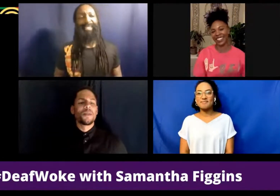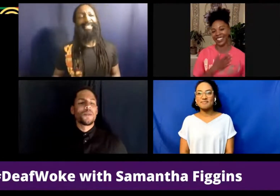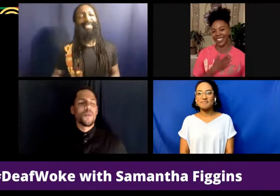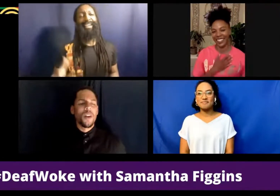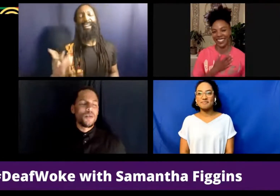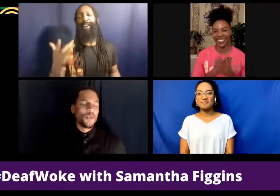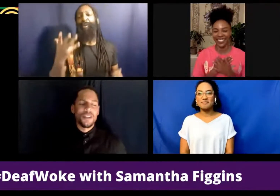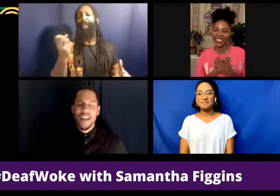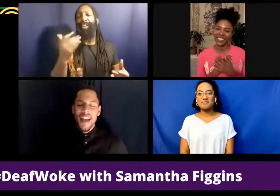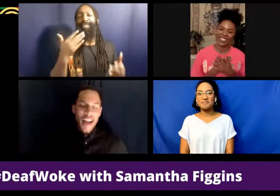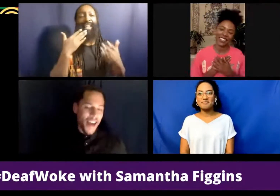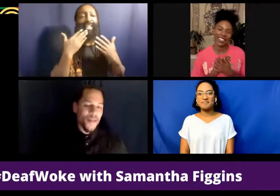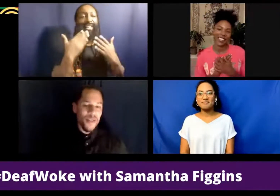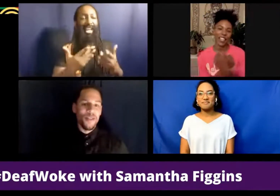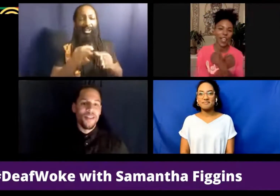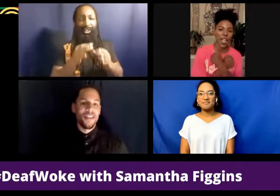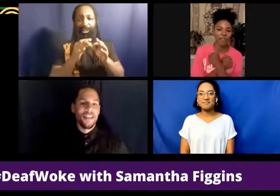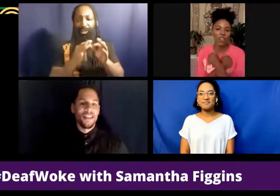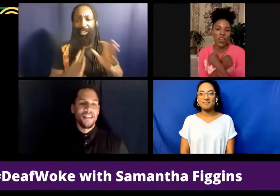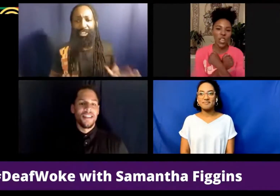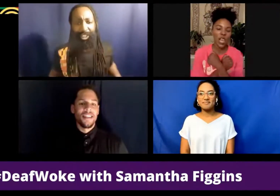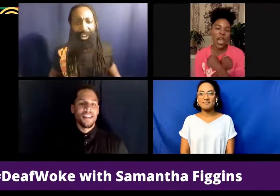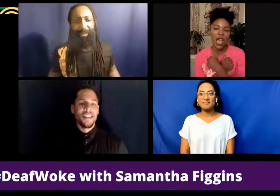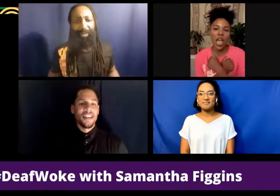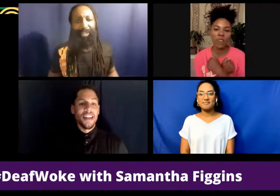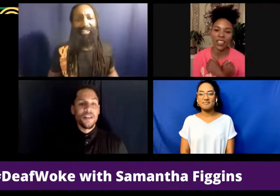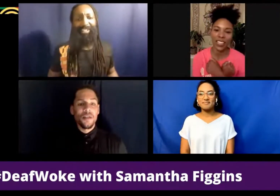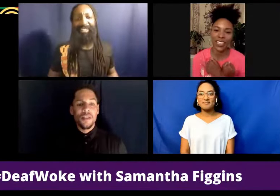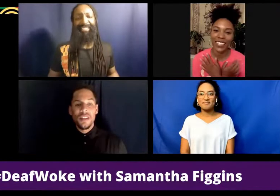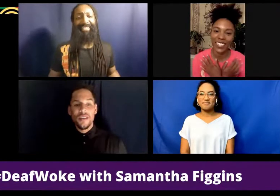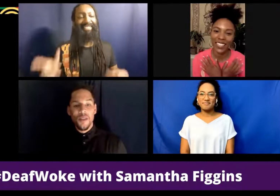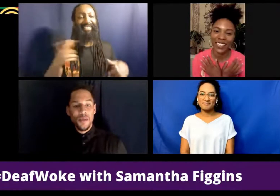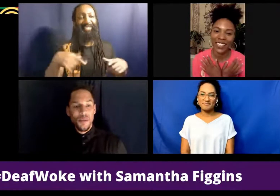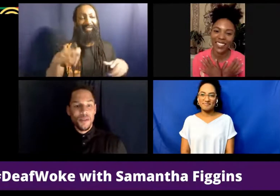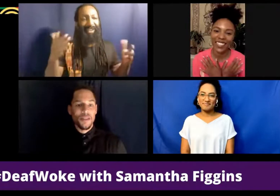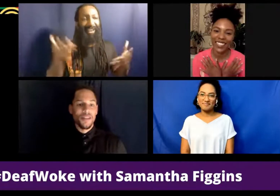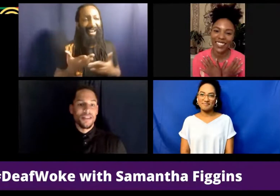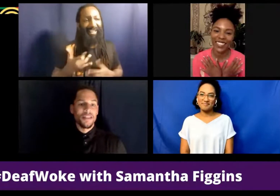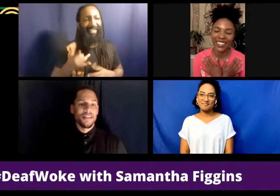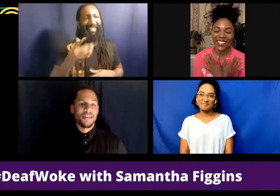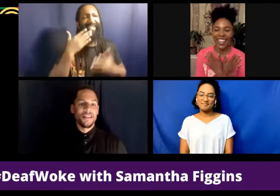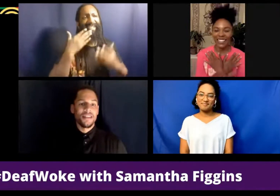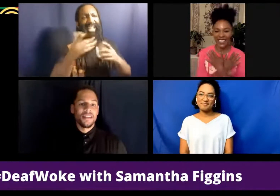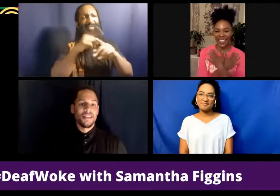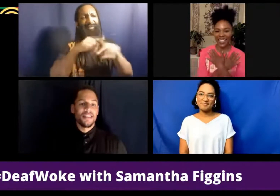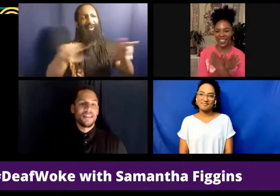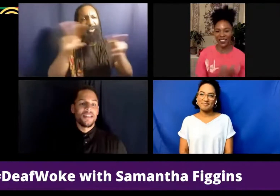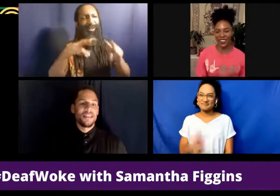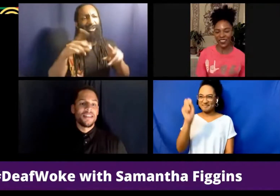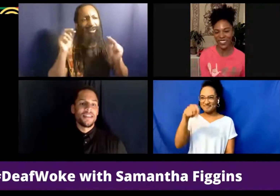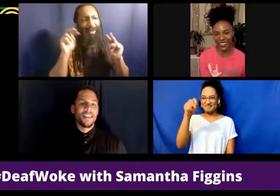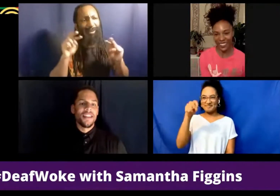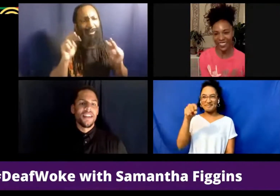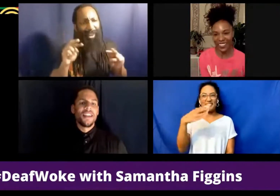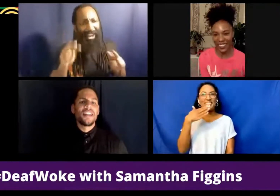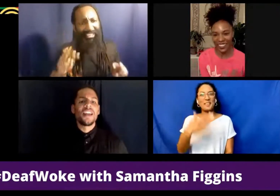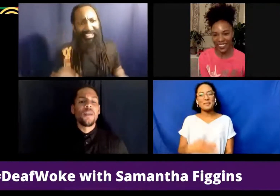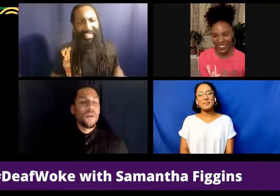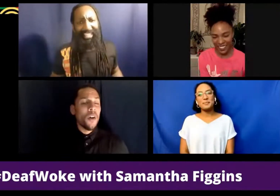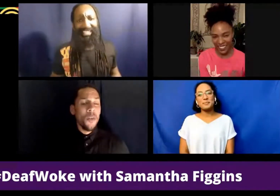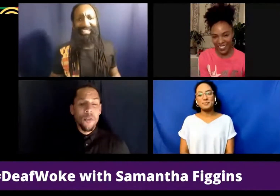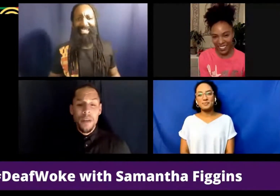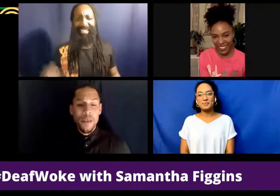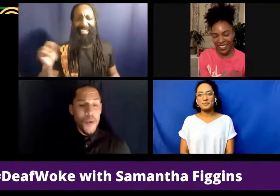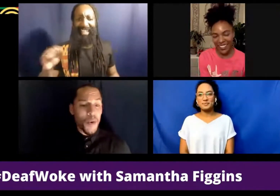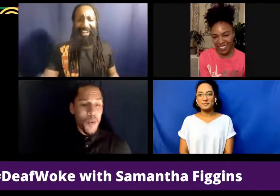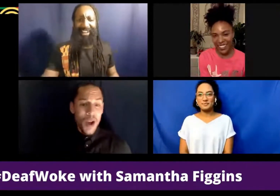It was wonderful to have you. Thank you to the interpreters. Yes, thank you. Thank you